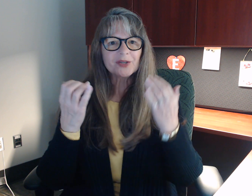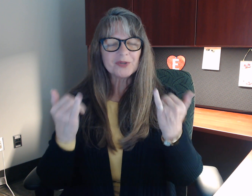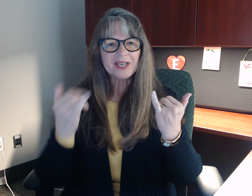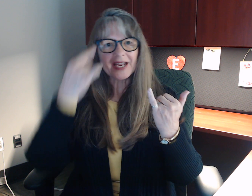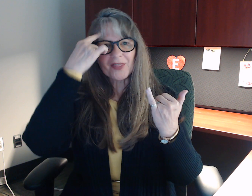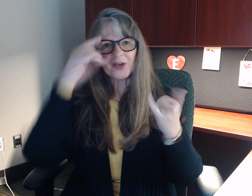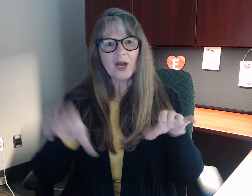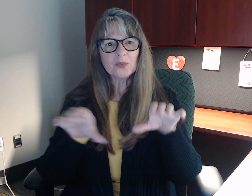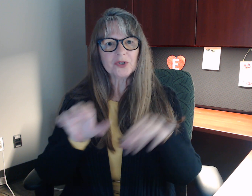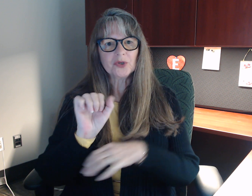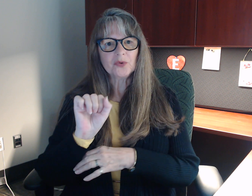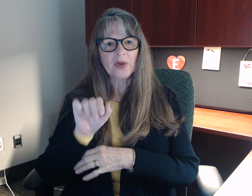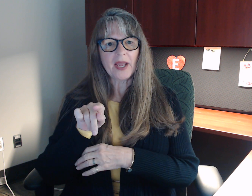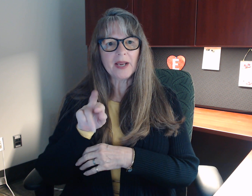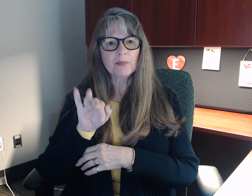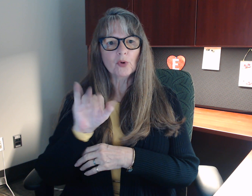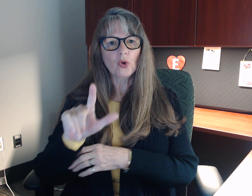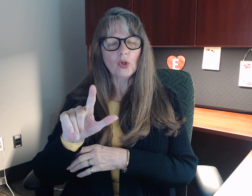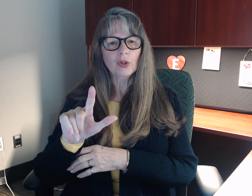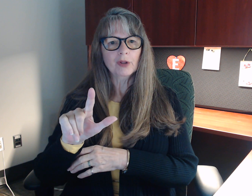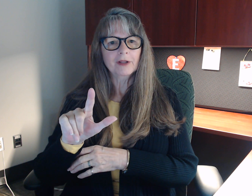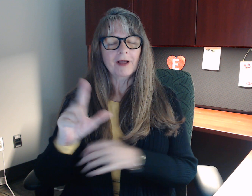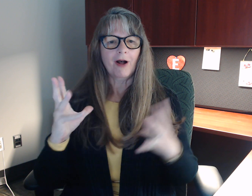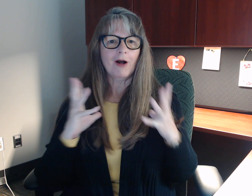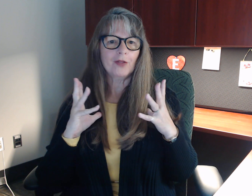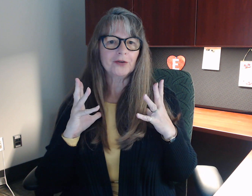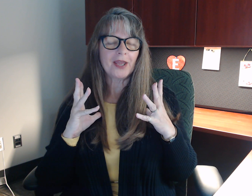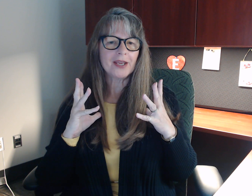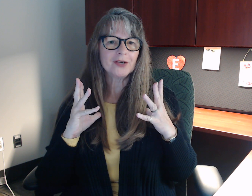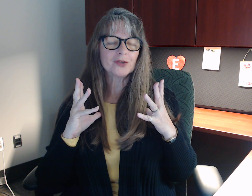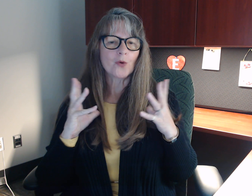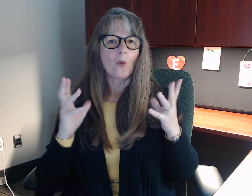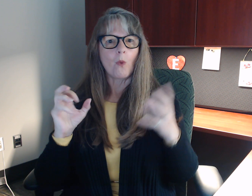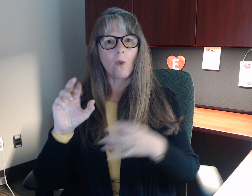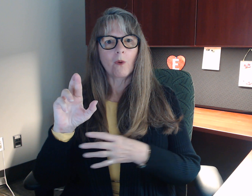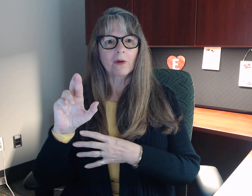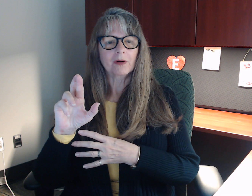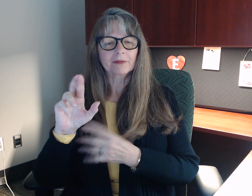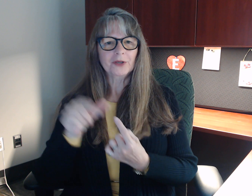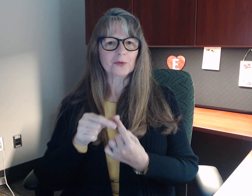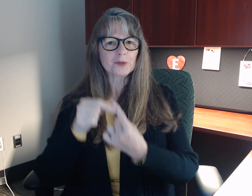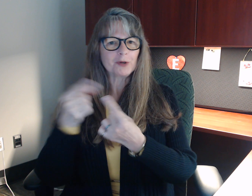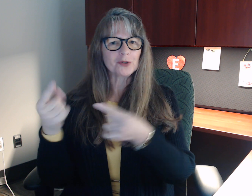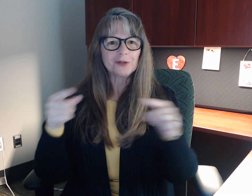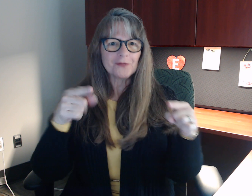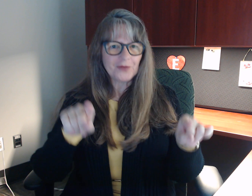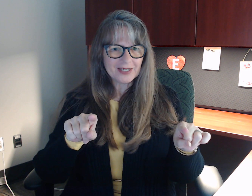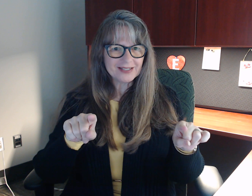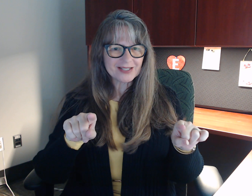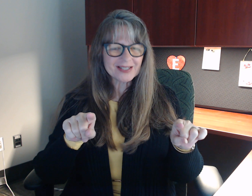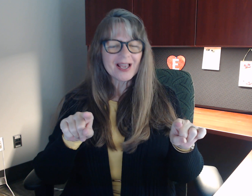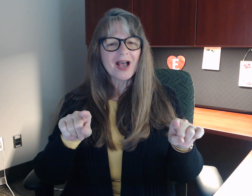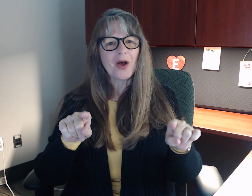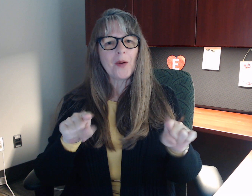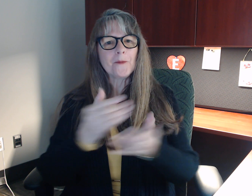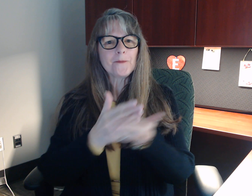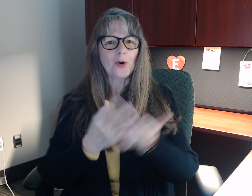So today I thought I would do April holidays or, special events, part